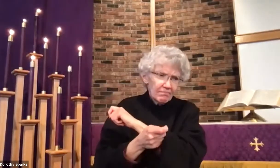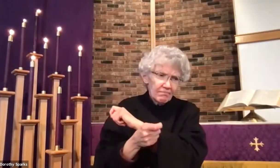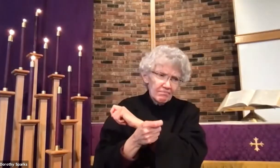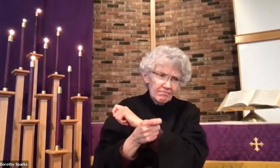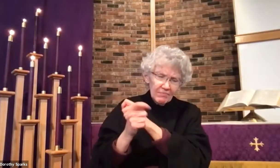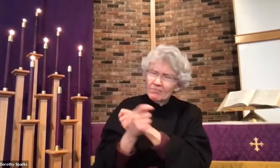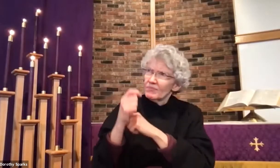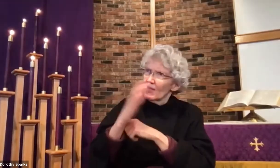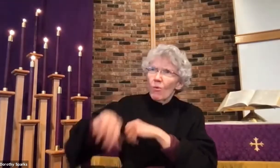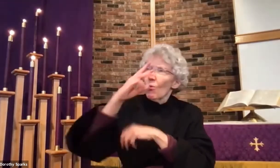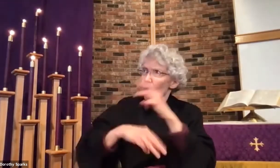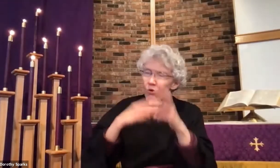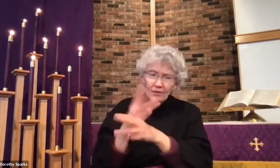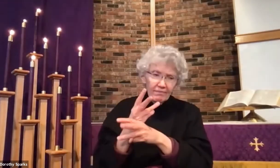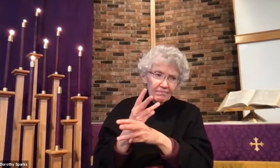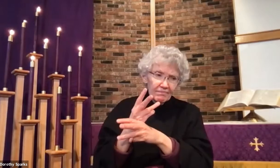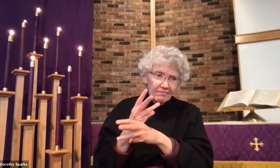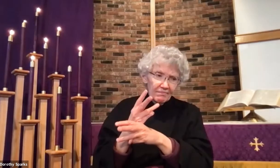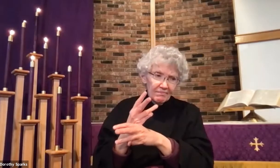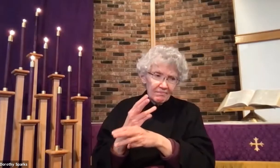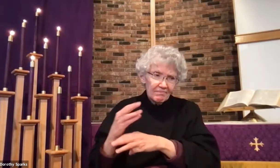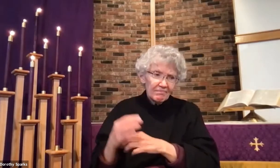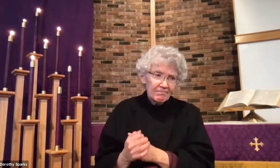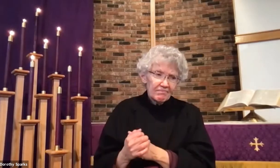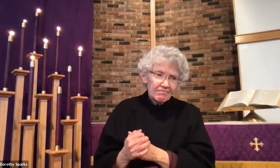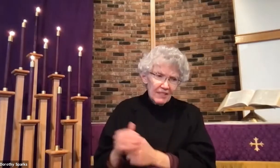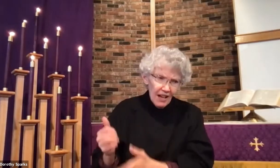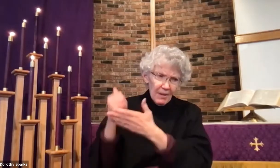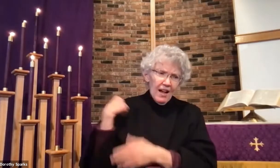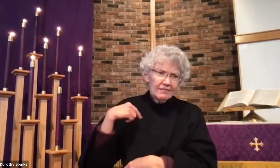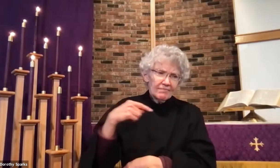Your word transforms the fabric of the universe.